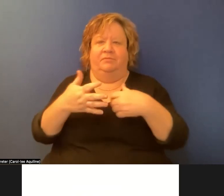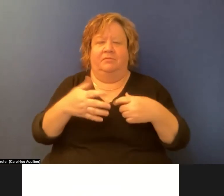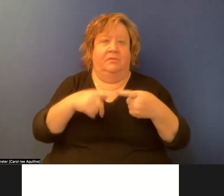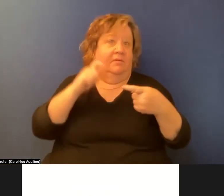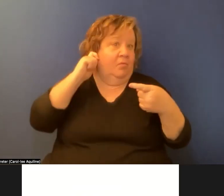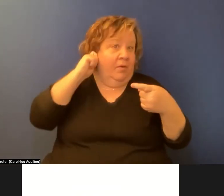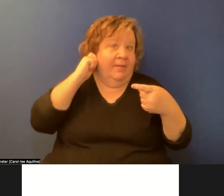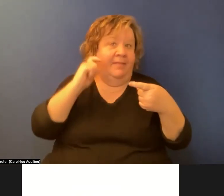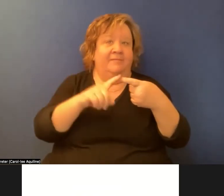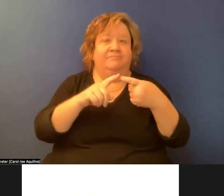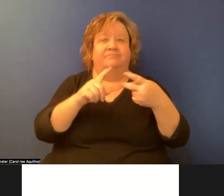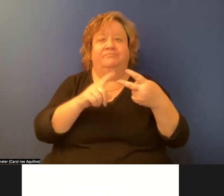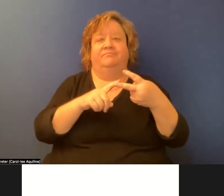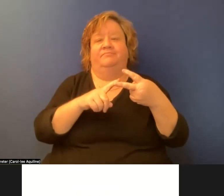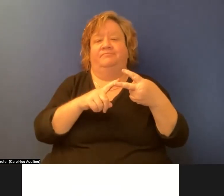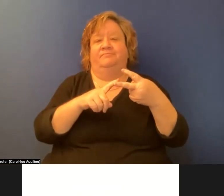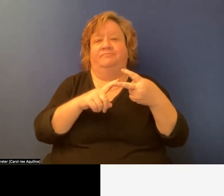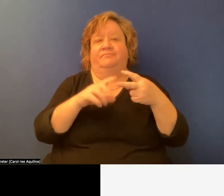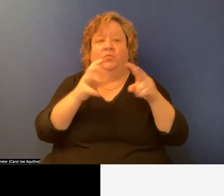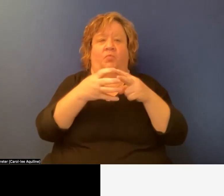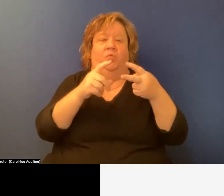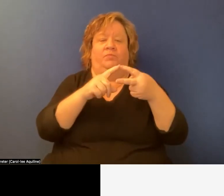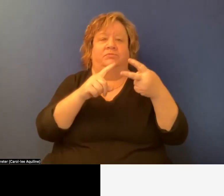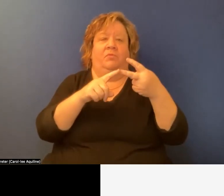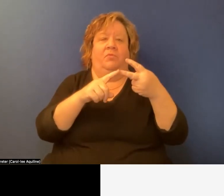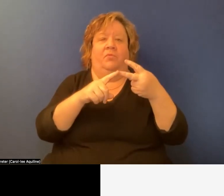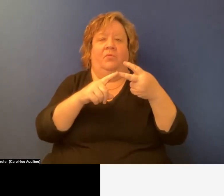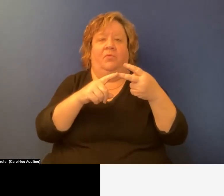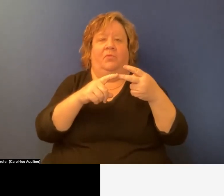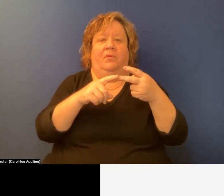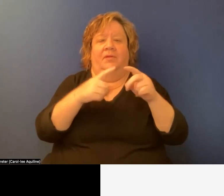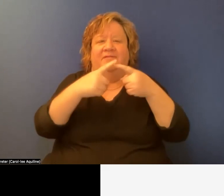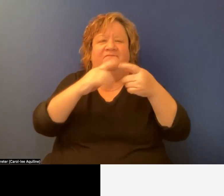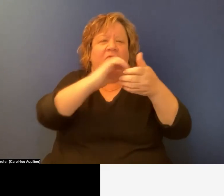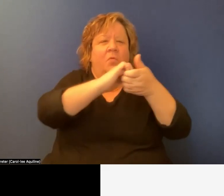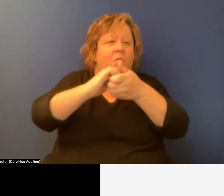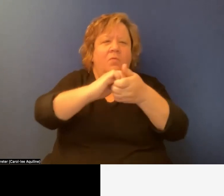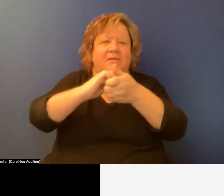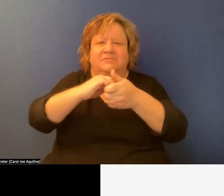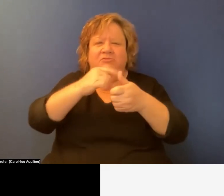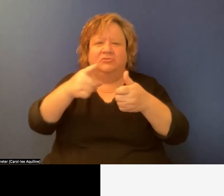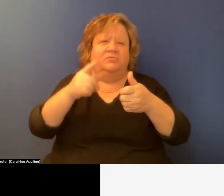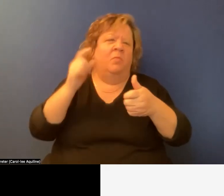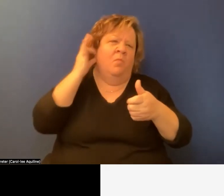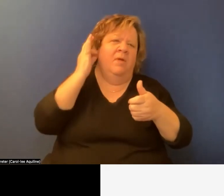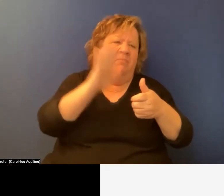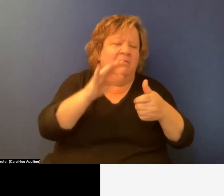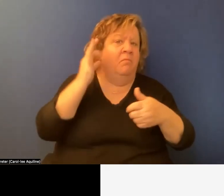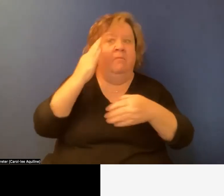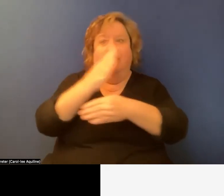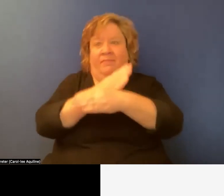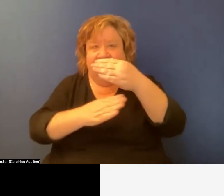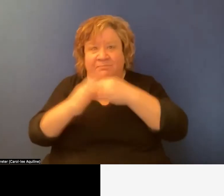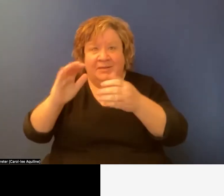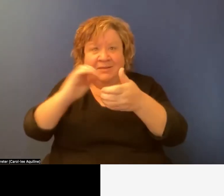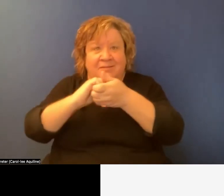movements, OPDs, and organizations led by women with disabilities, and women's human rights defenders. Now, the